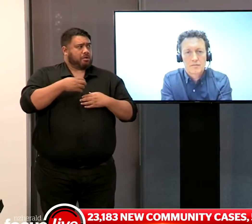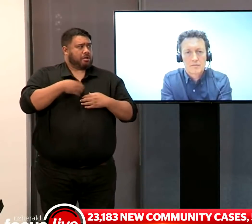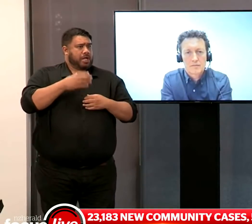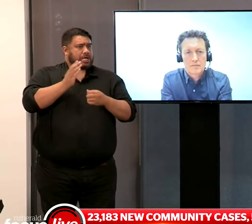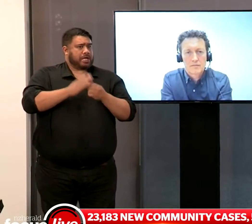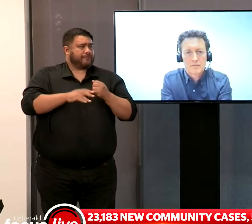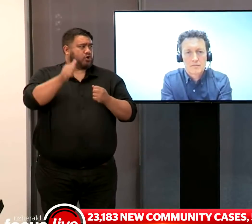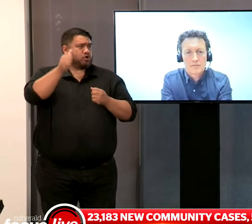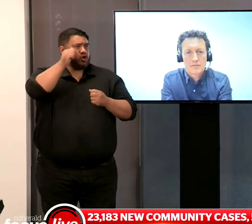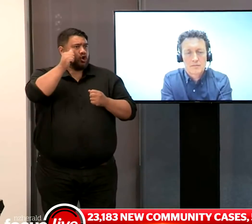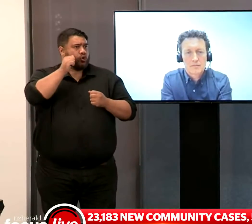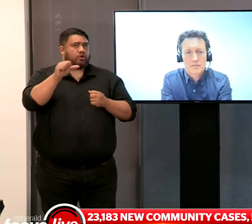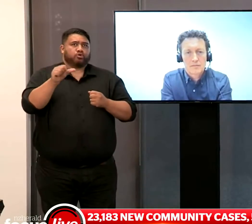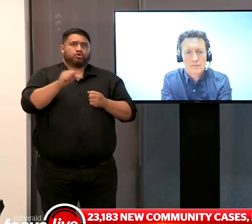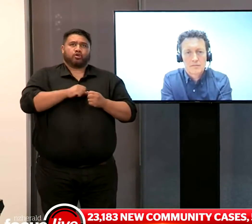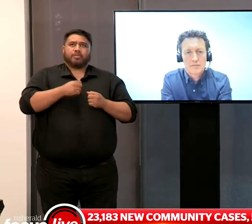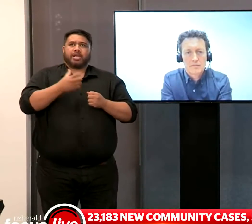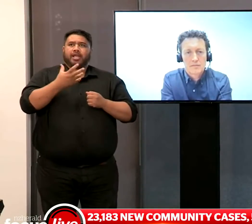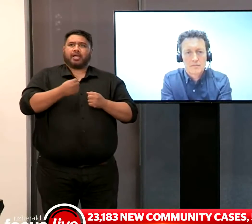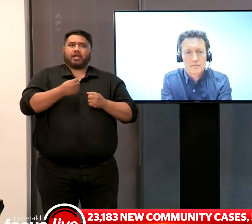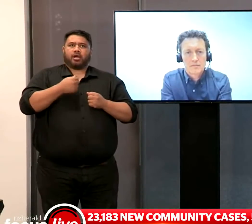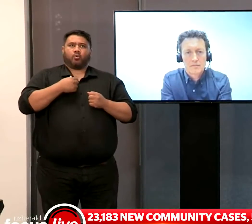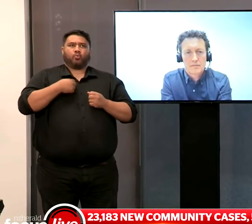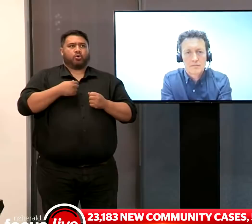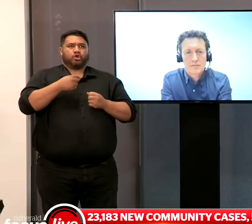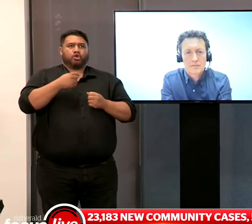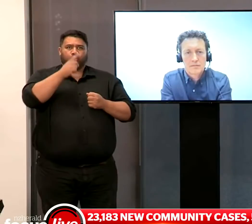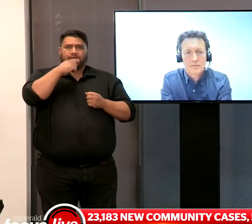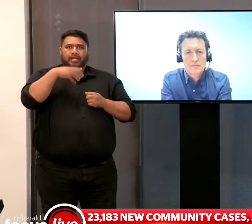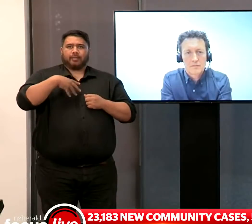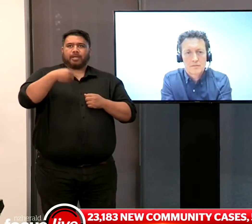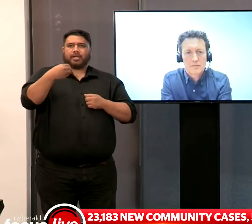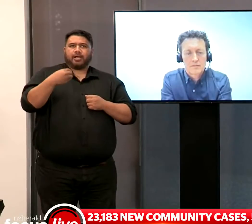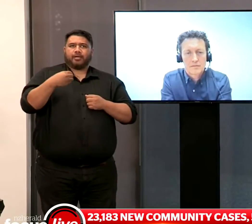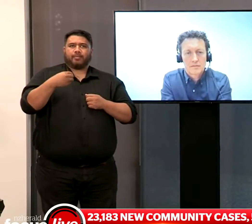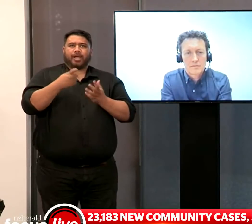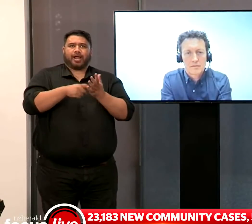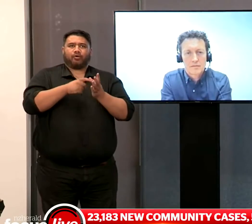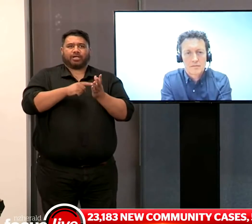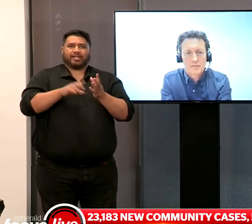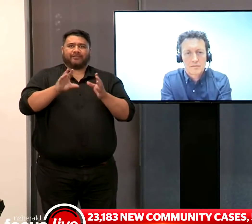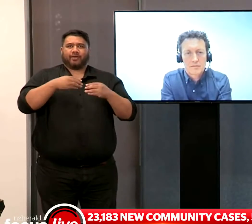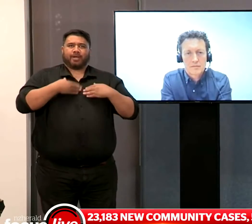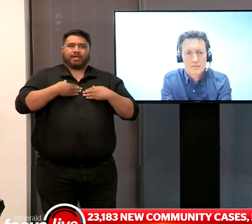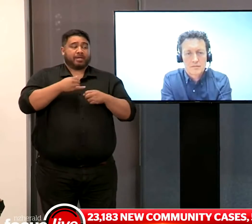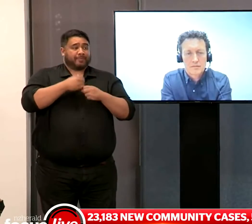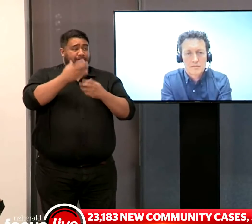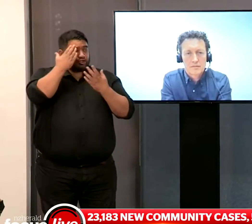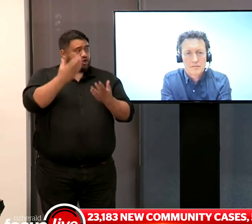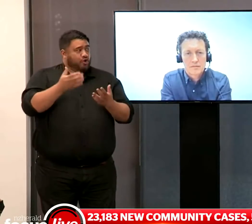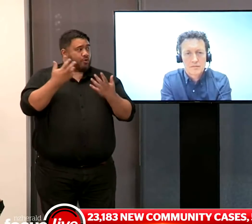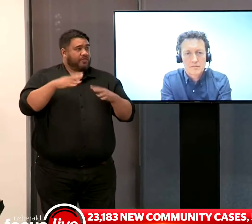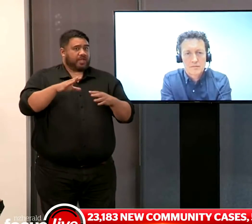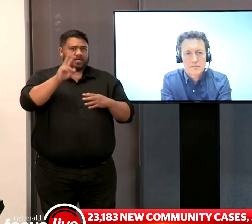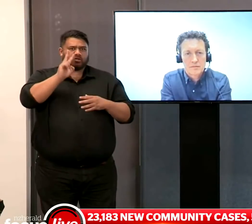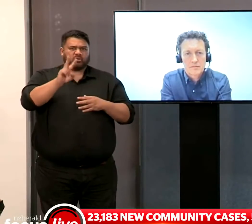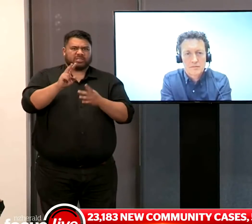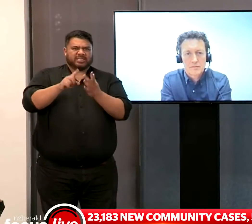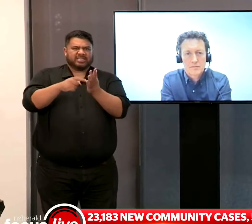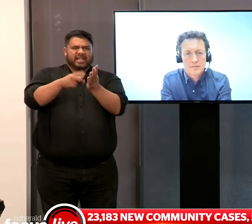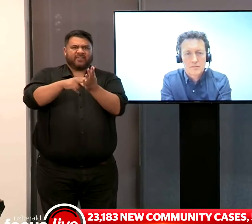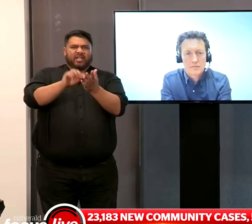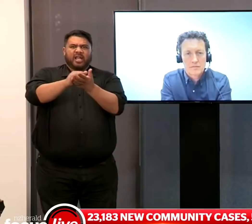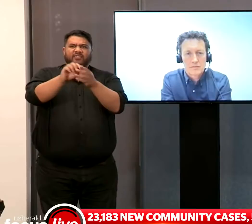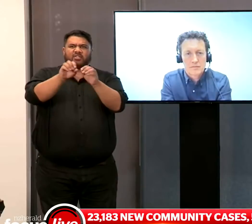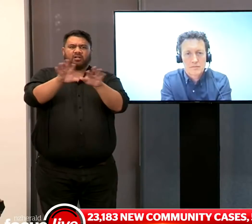in the news. And so they're getting multiple calls about this, and they're being paid about 50 cents per rat to do that service. Can pharmacies opt